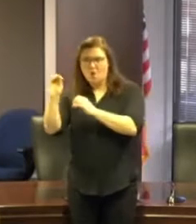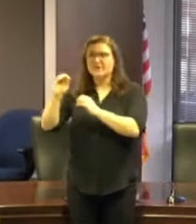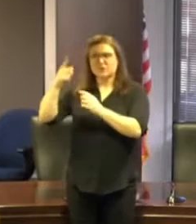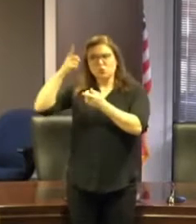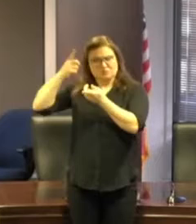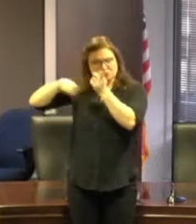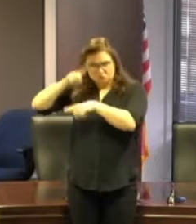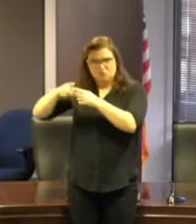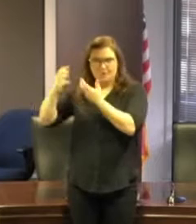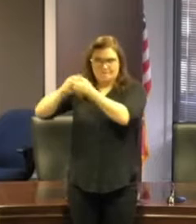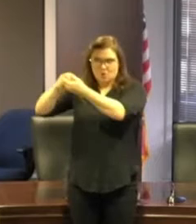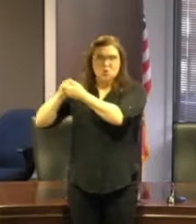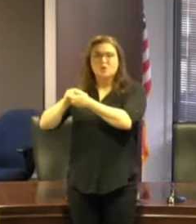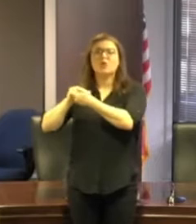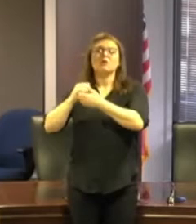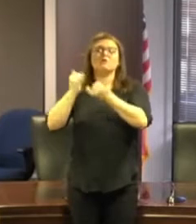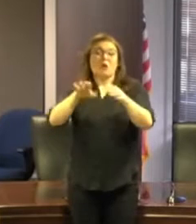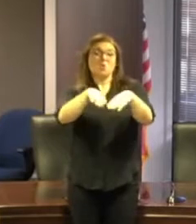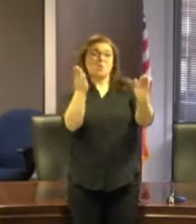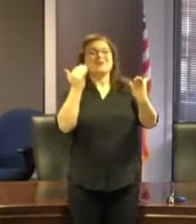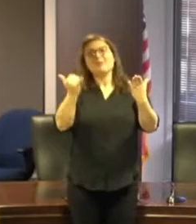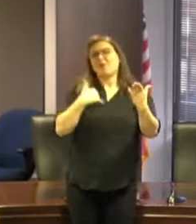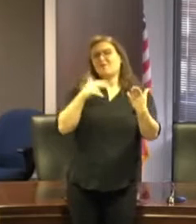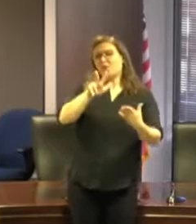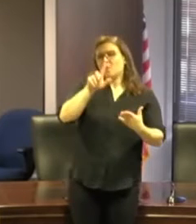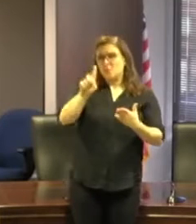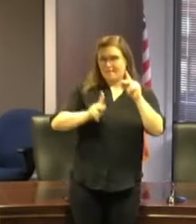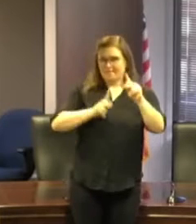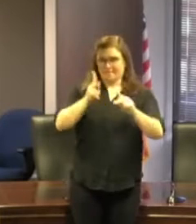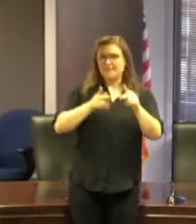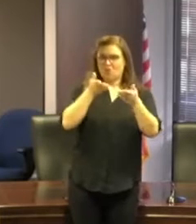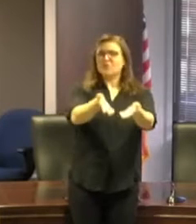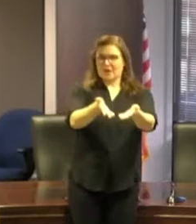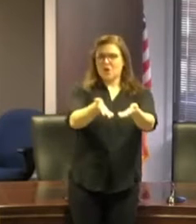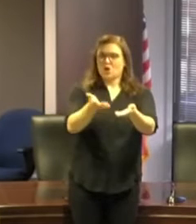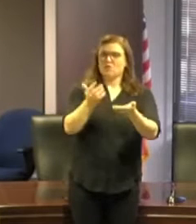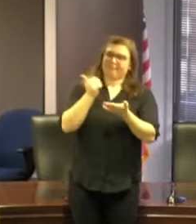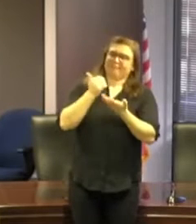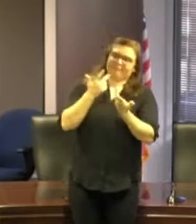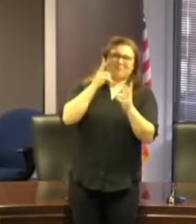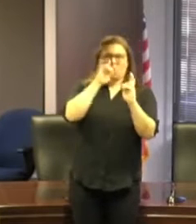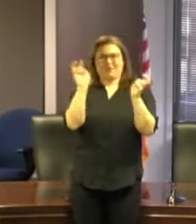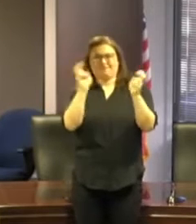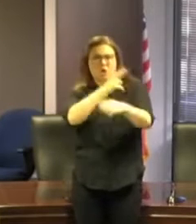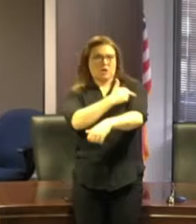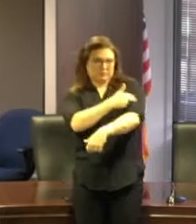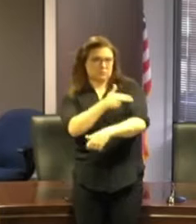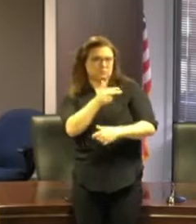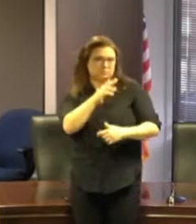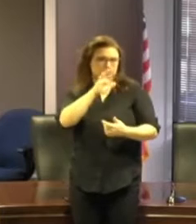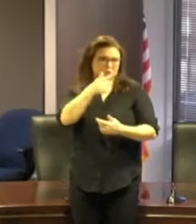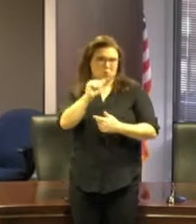31 people that are currently receiving care at the Georgia World Congress Center. We've also